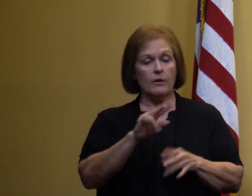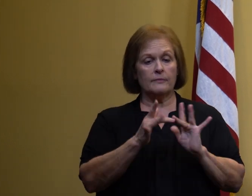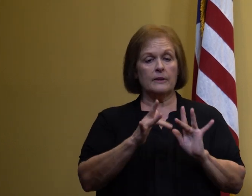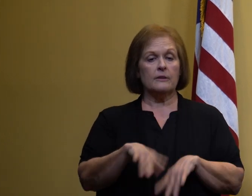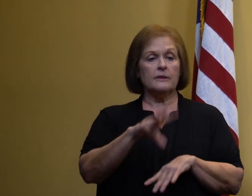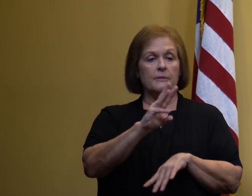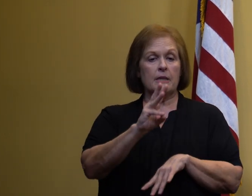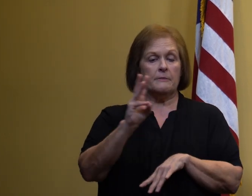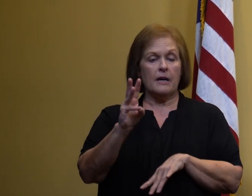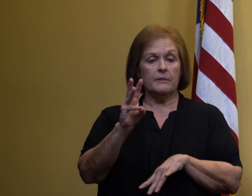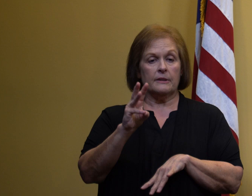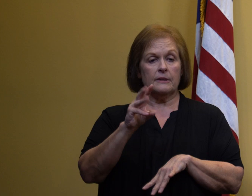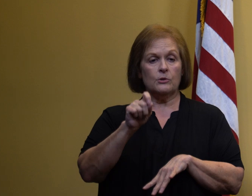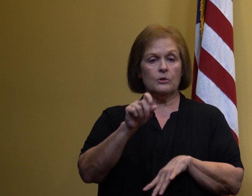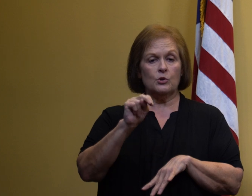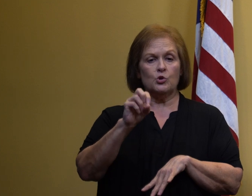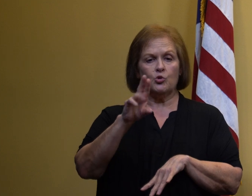website,